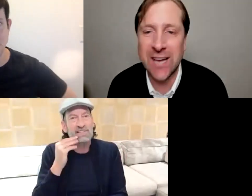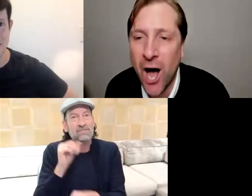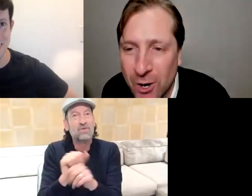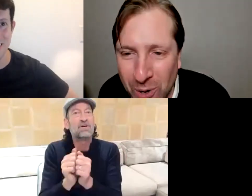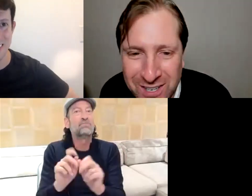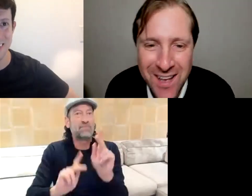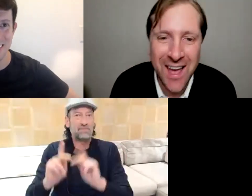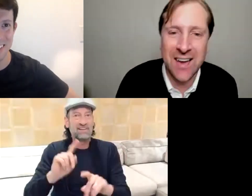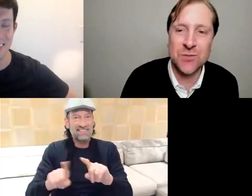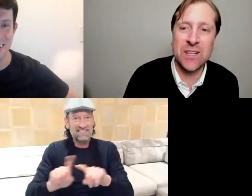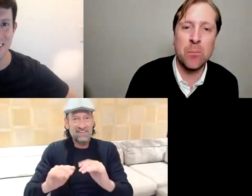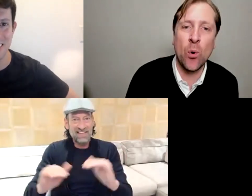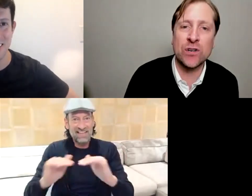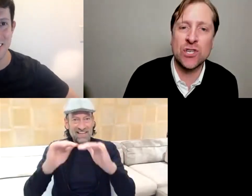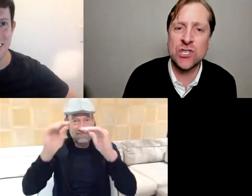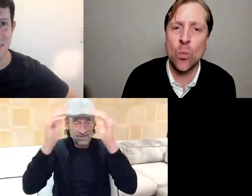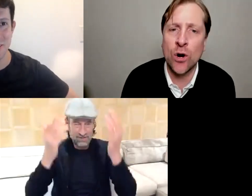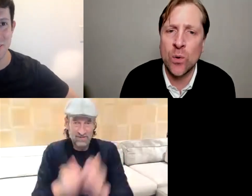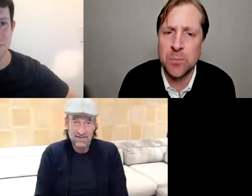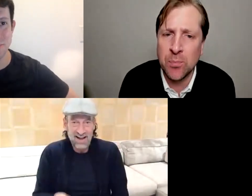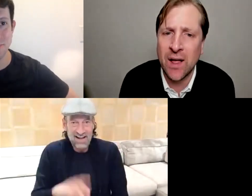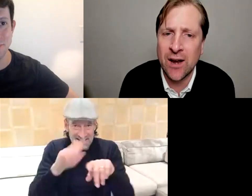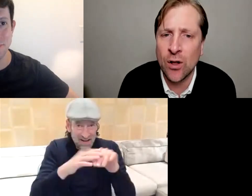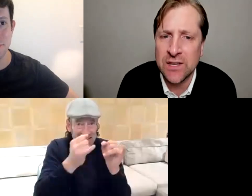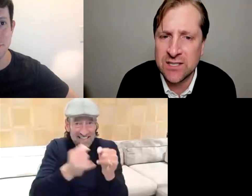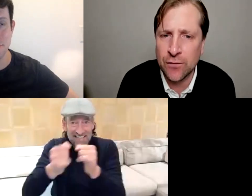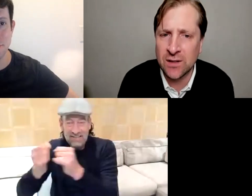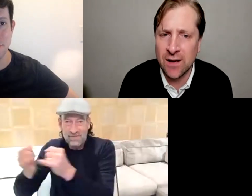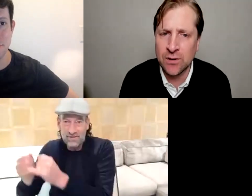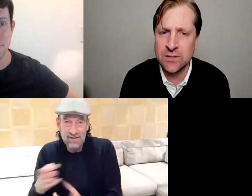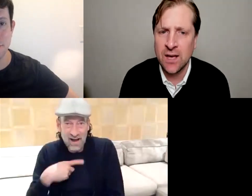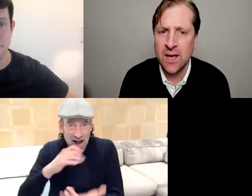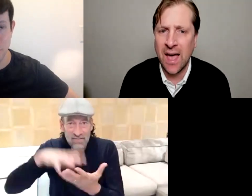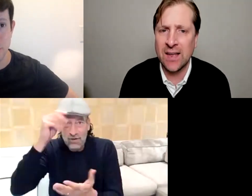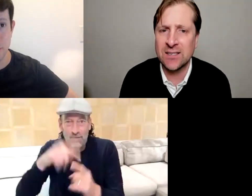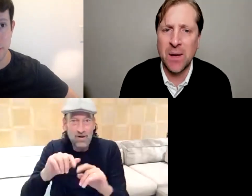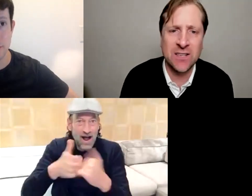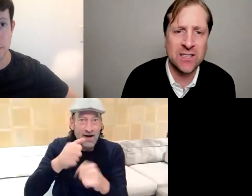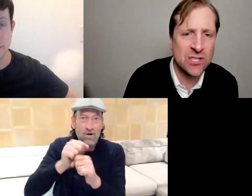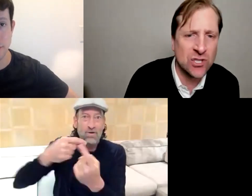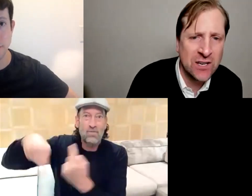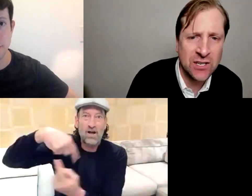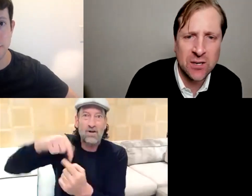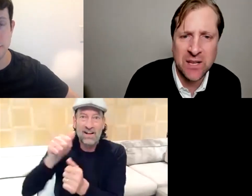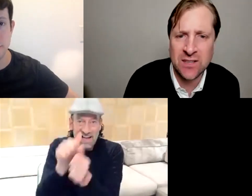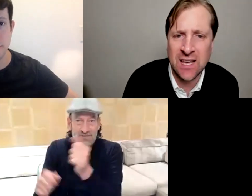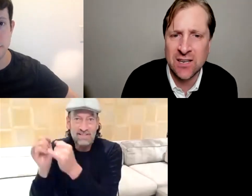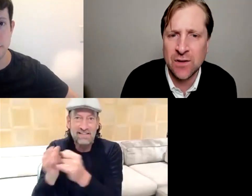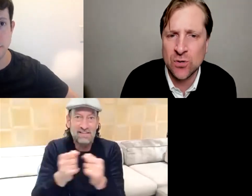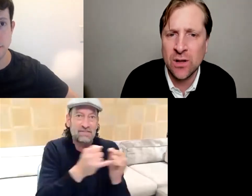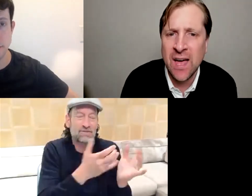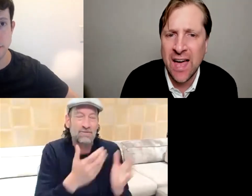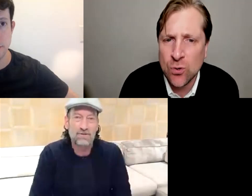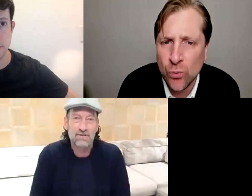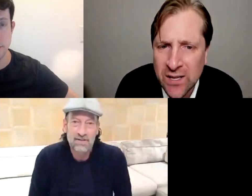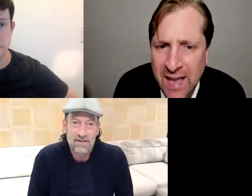really awkward. And it's really important to just work with people at all of these different levels. And it depends on the situation. It depends on the